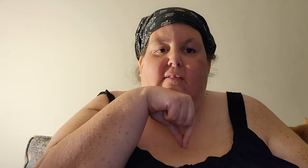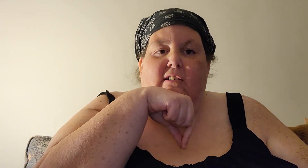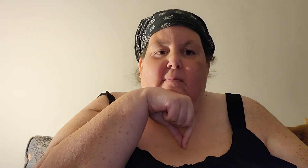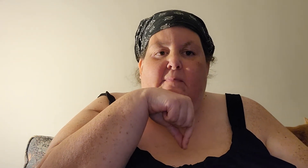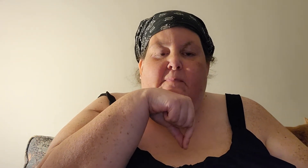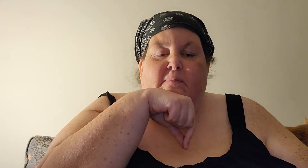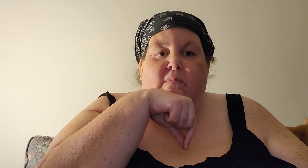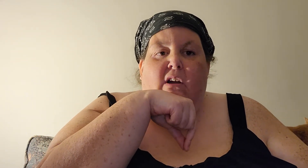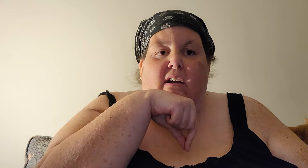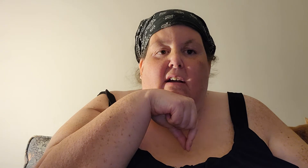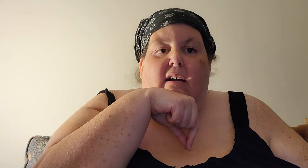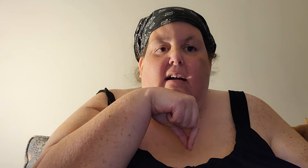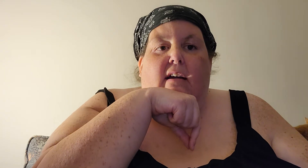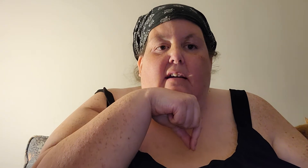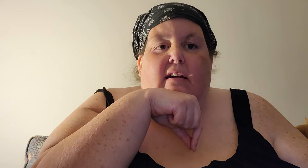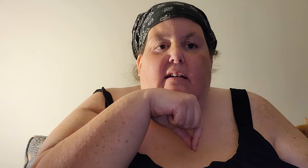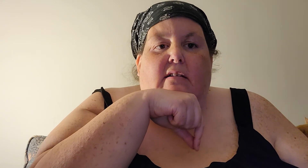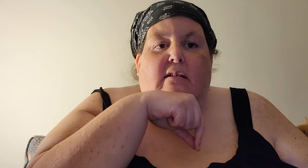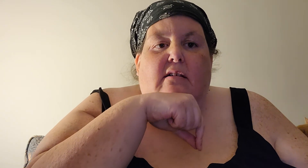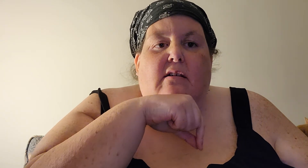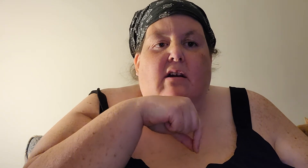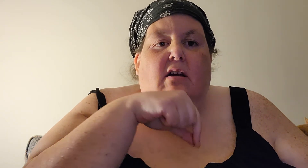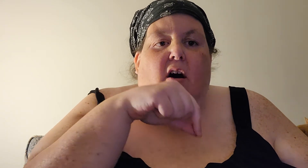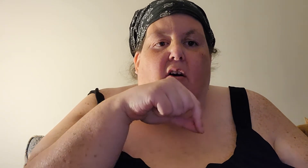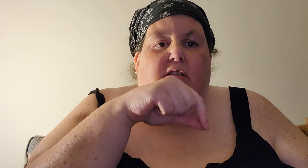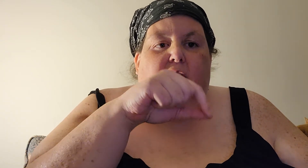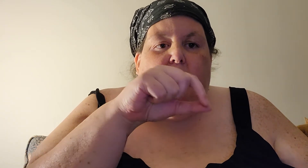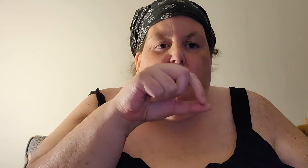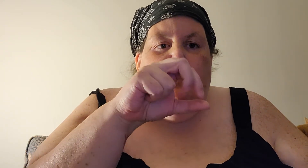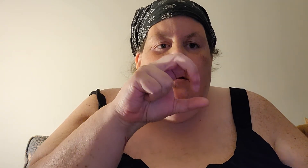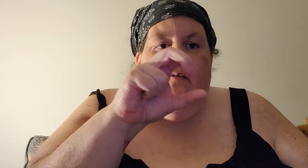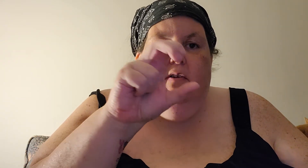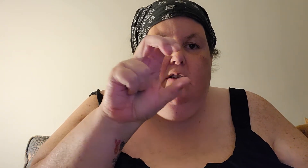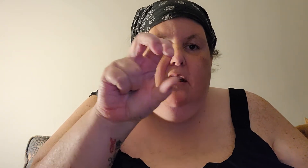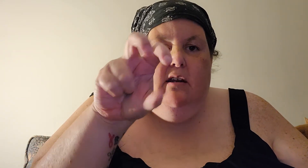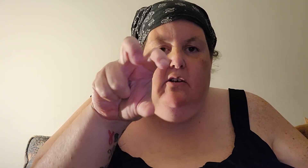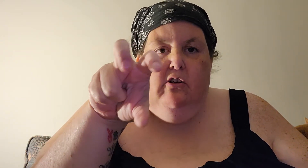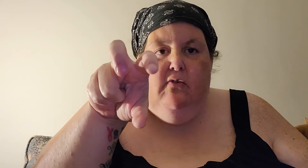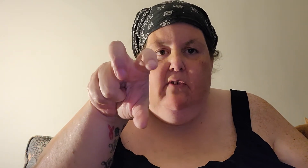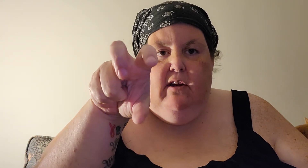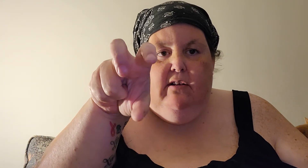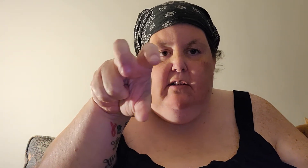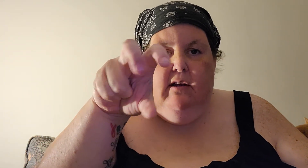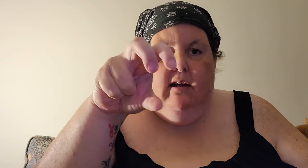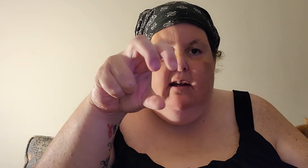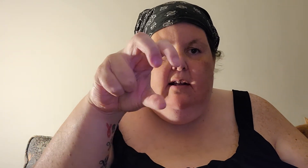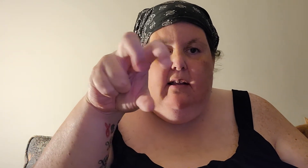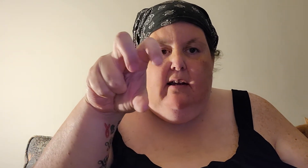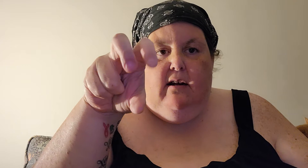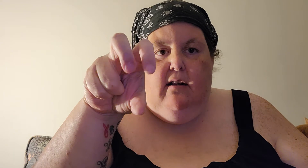Thanksgiving. And also, if you take your two fingers like a